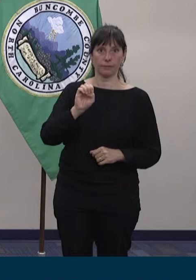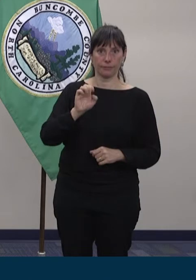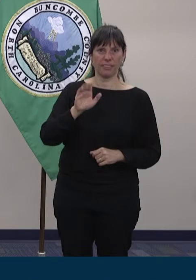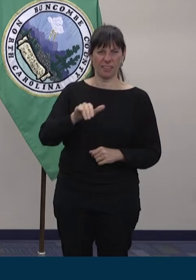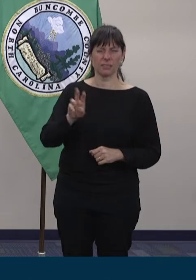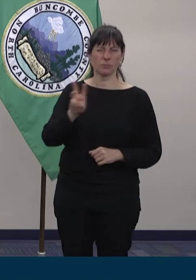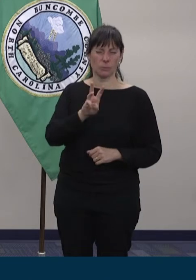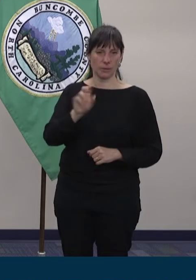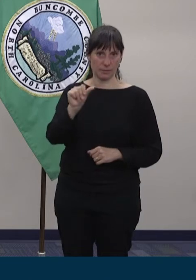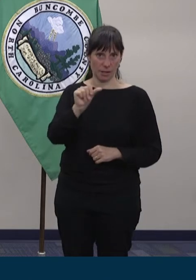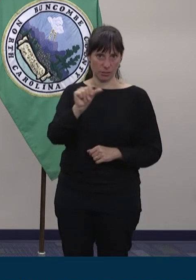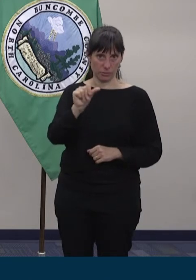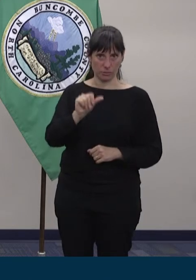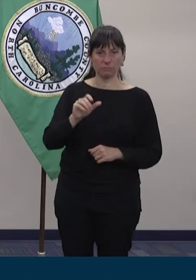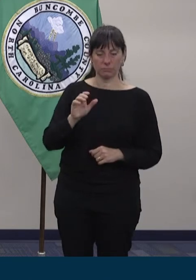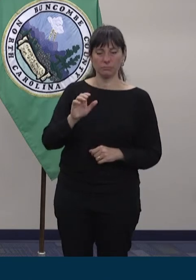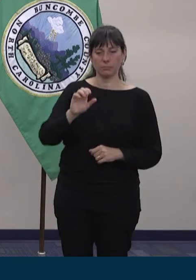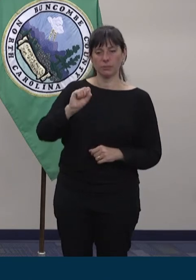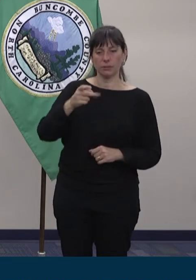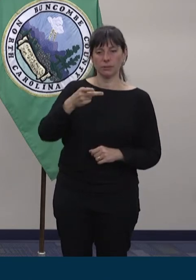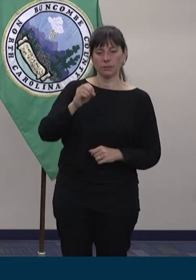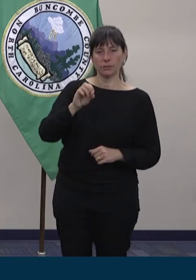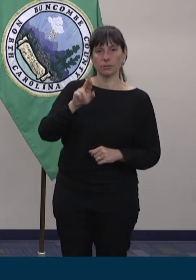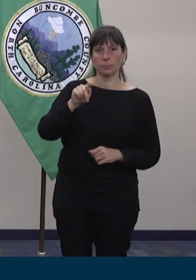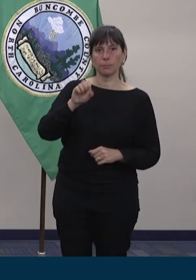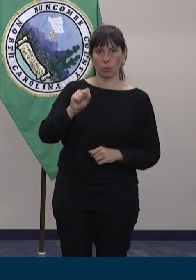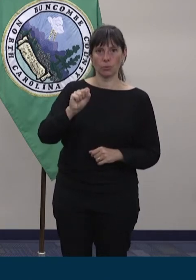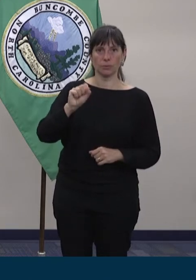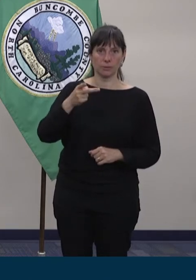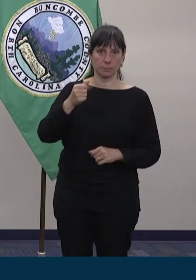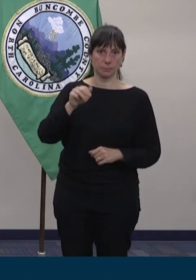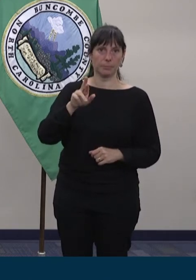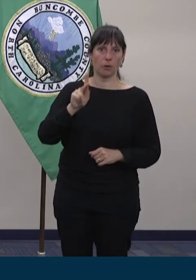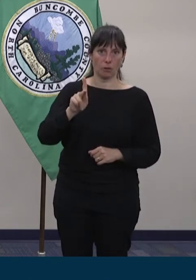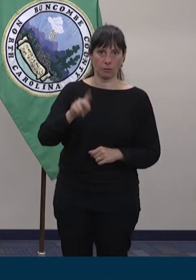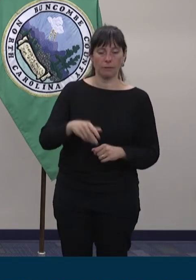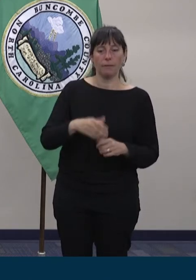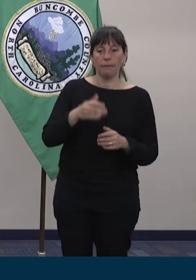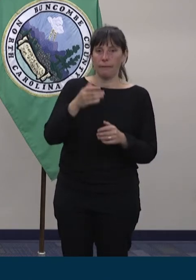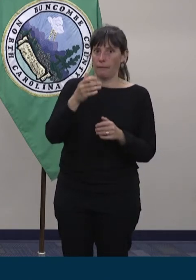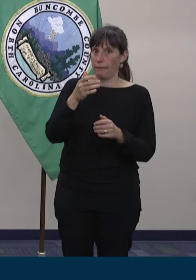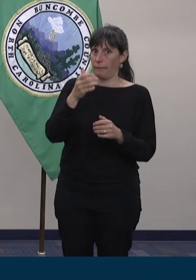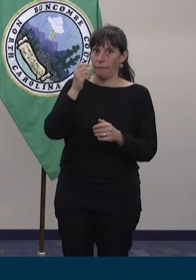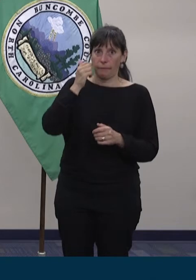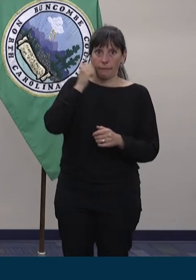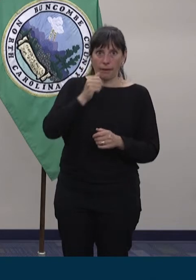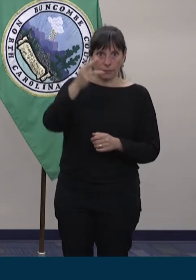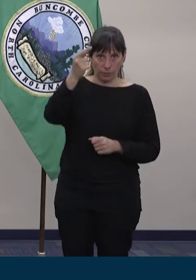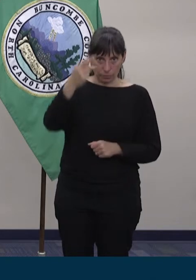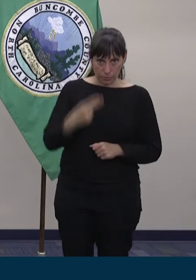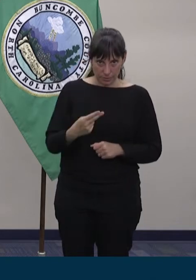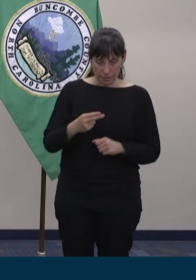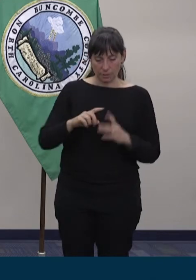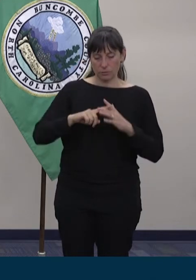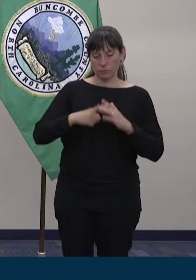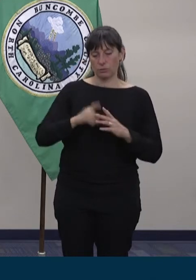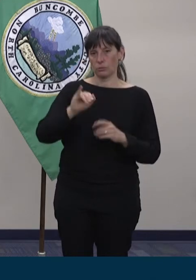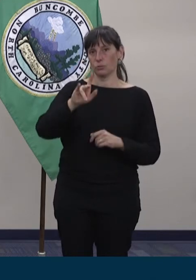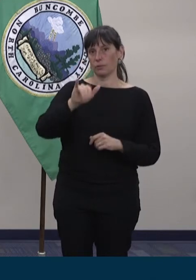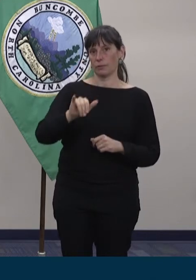West Asheville at the Buncombe County Sports Park, every Thursday, beginning July